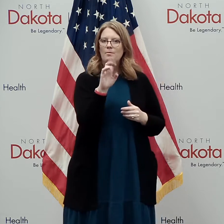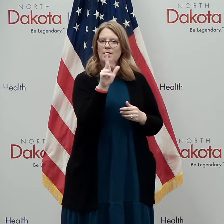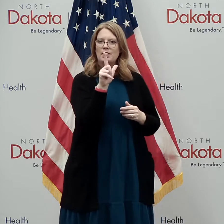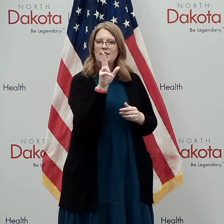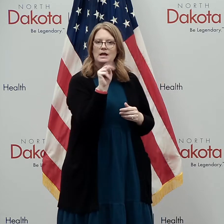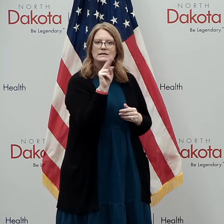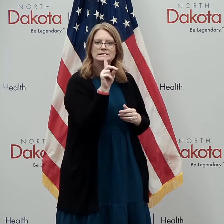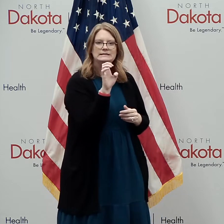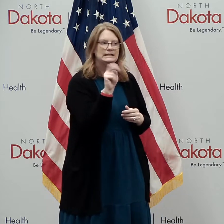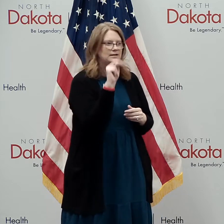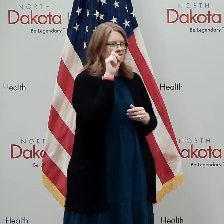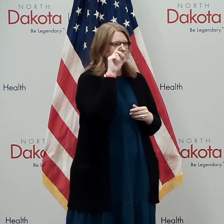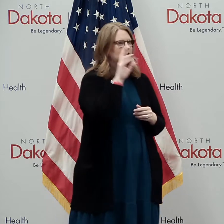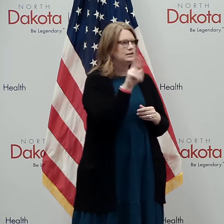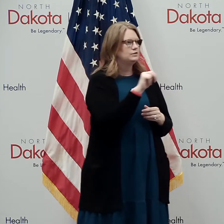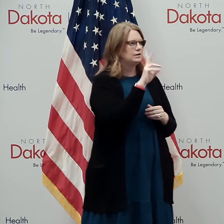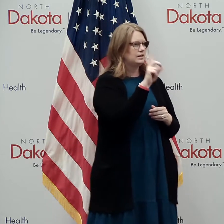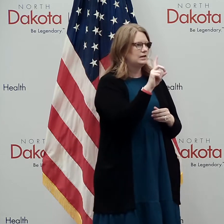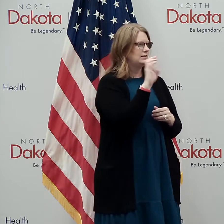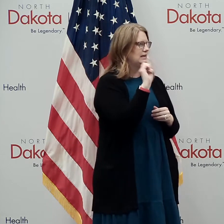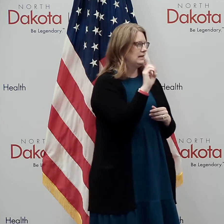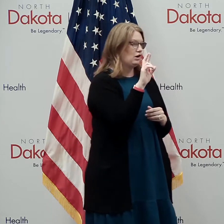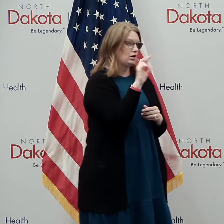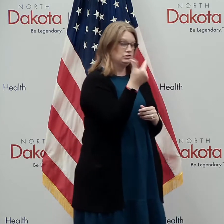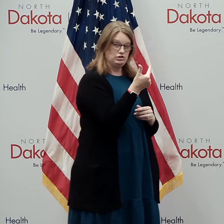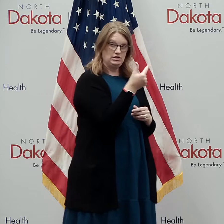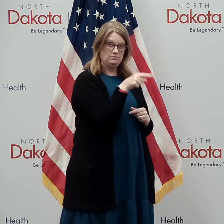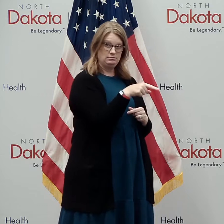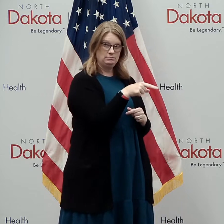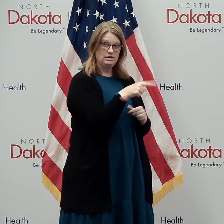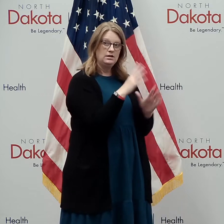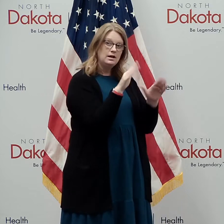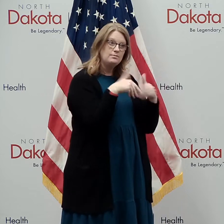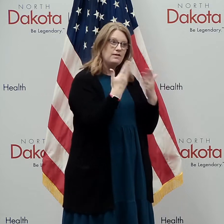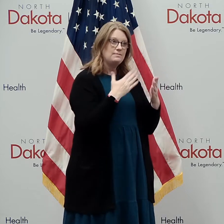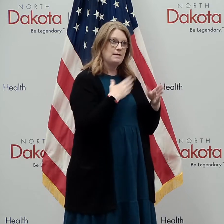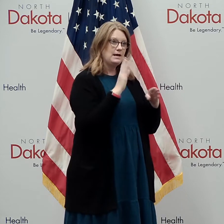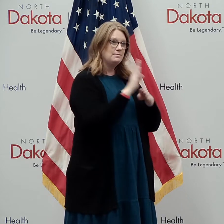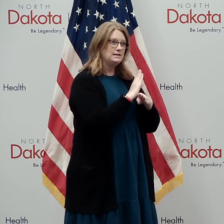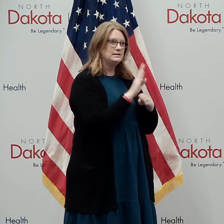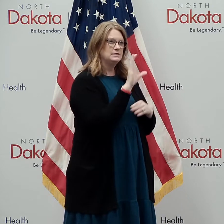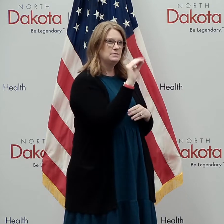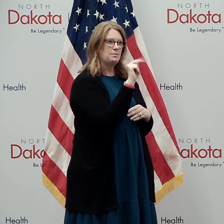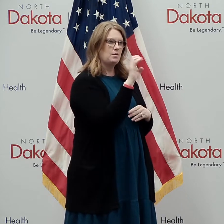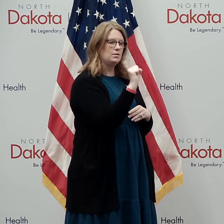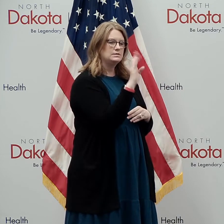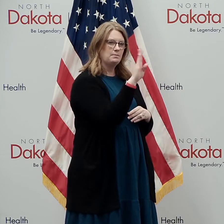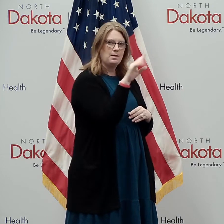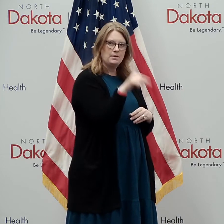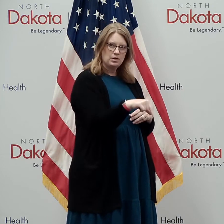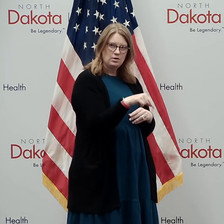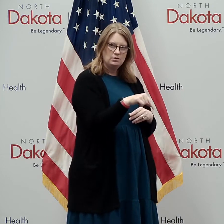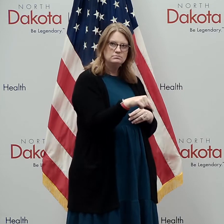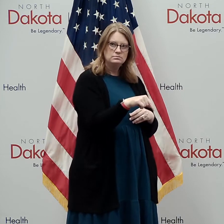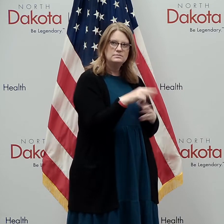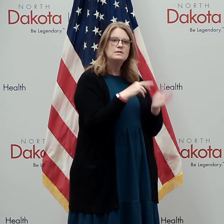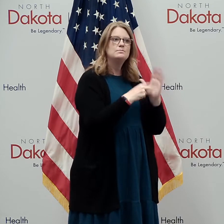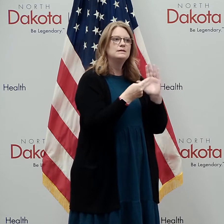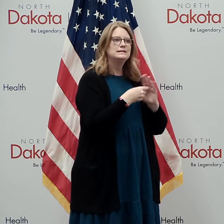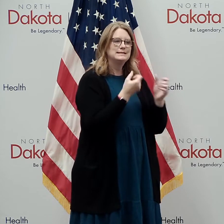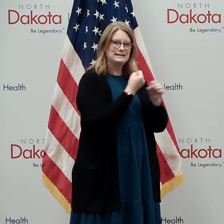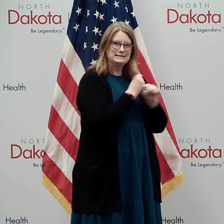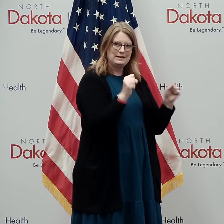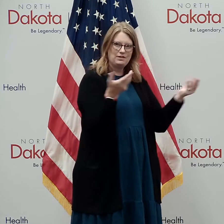owner, said, "The North Dakota Economic Resiliency Grant has enabled my business, Bones Barbecue, to safely welcome back our customers by